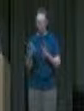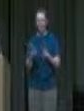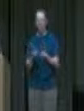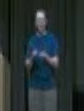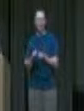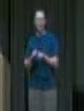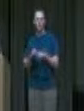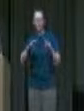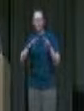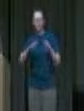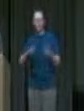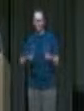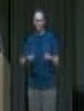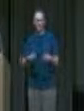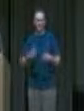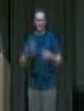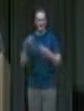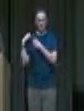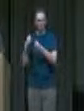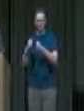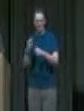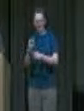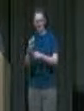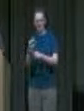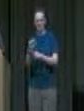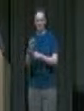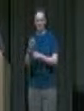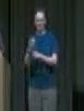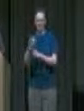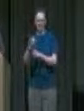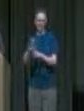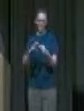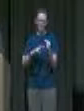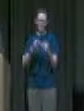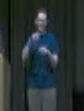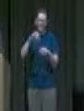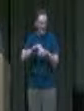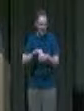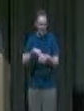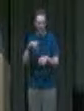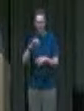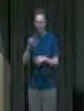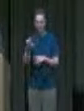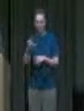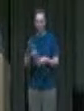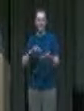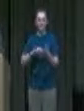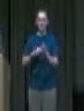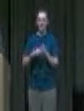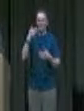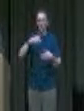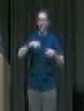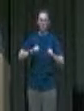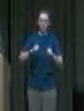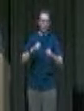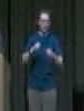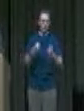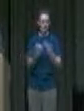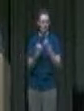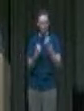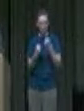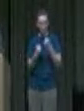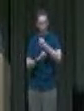at stability of infrastructure within the dam pool. So we're looking at Front Street Bridge, we're looking at storm outfalls and